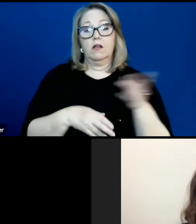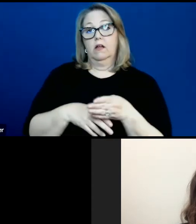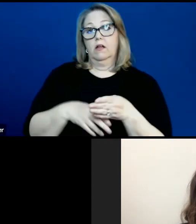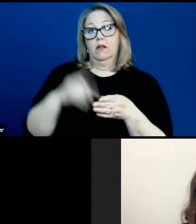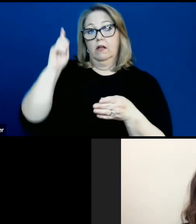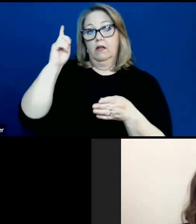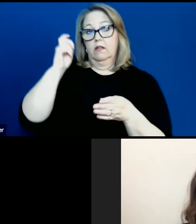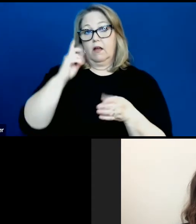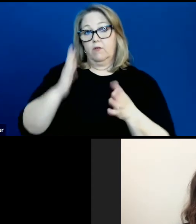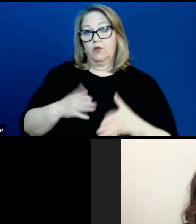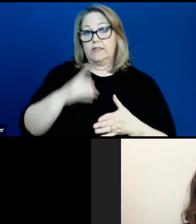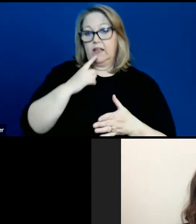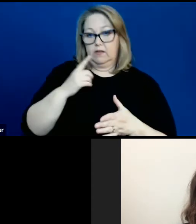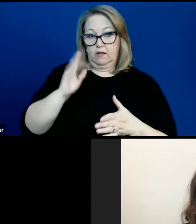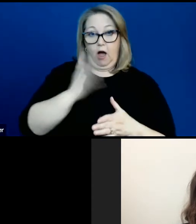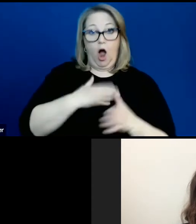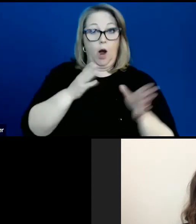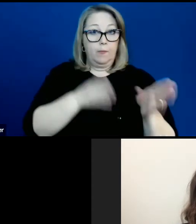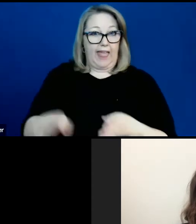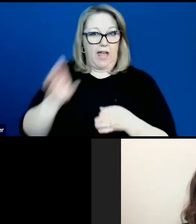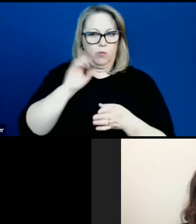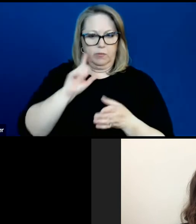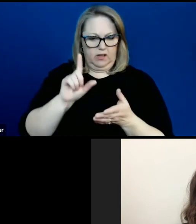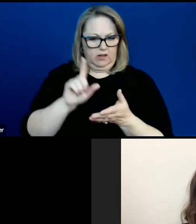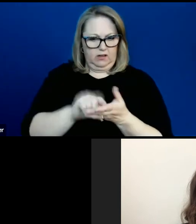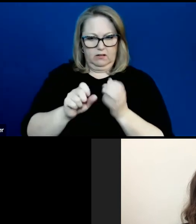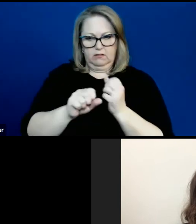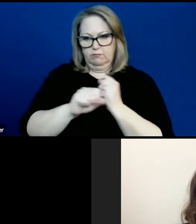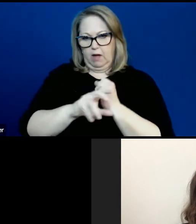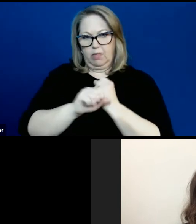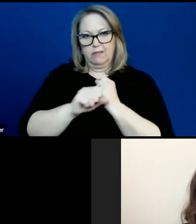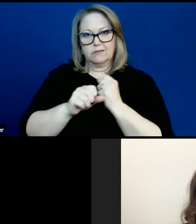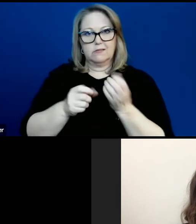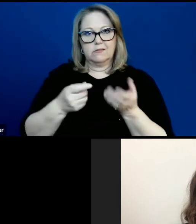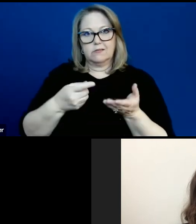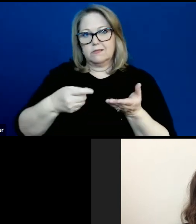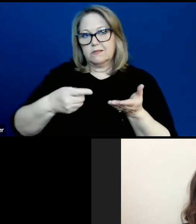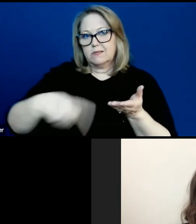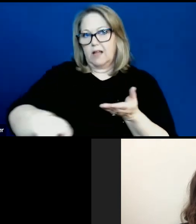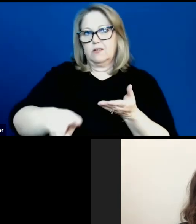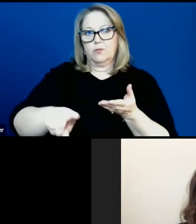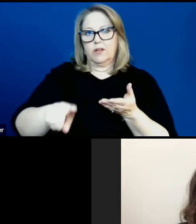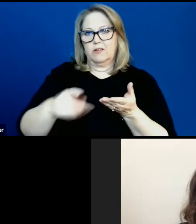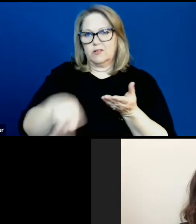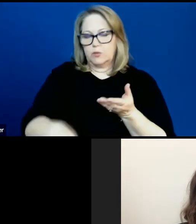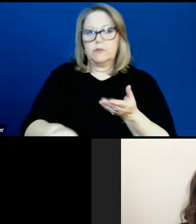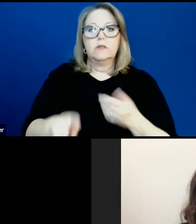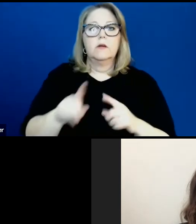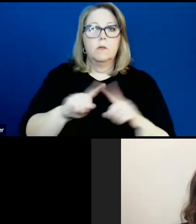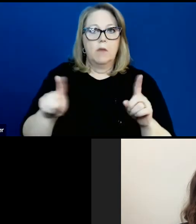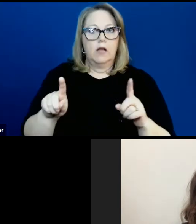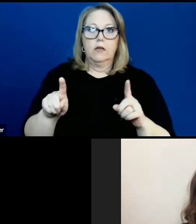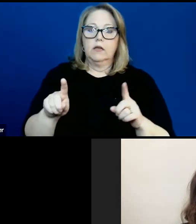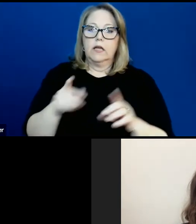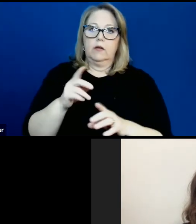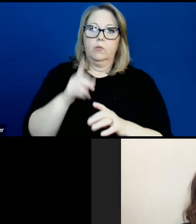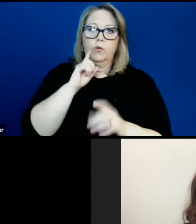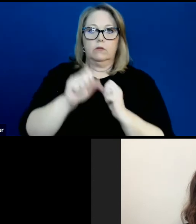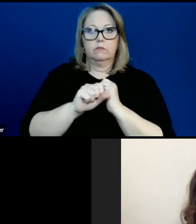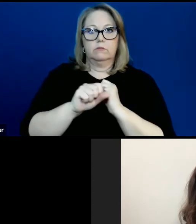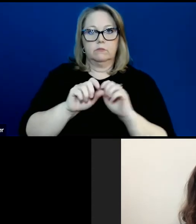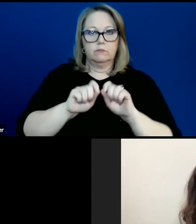with a whole playbook to plan next week or the week after, so it'll be prior to the legislative session. But it's a difficult balancing act, Riley, to